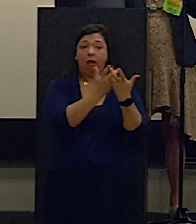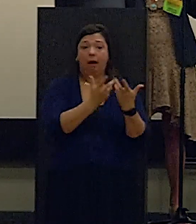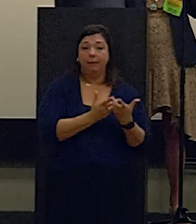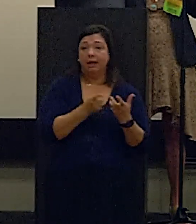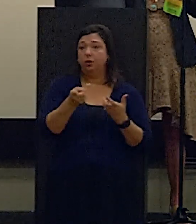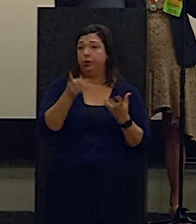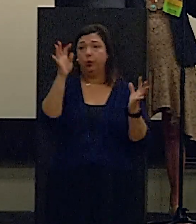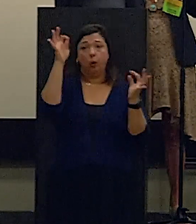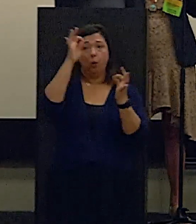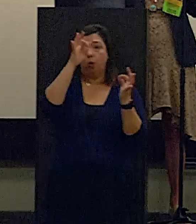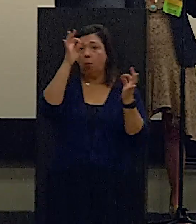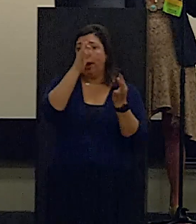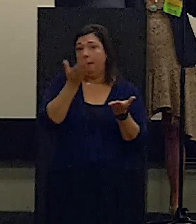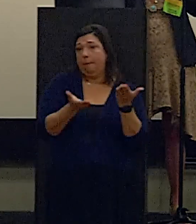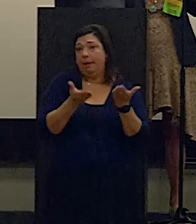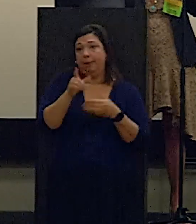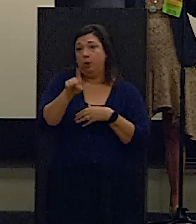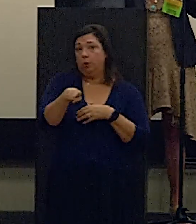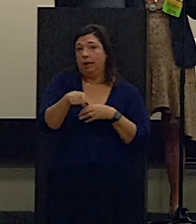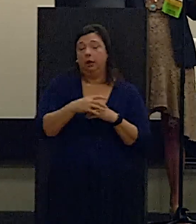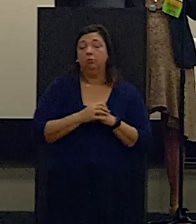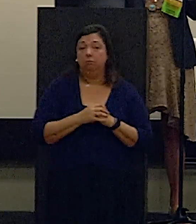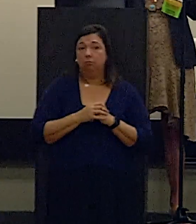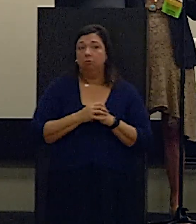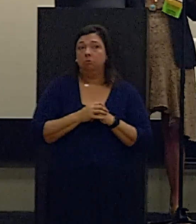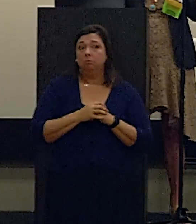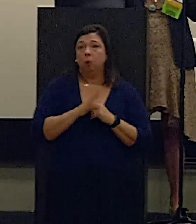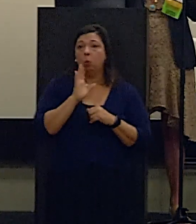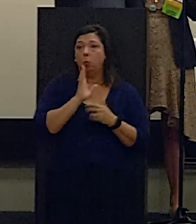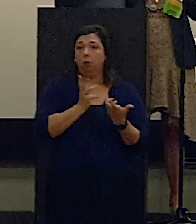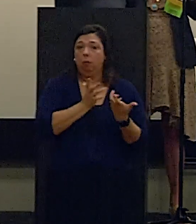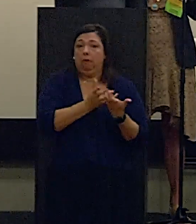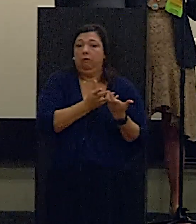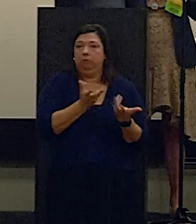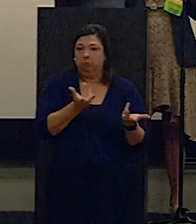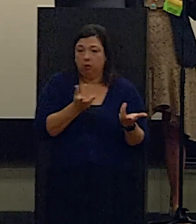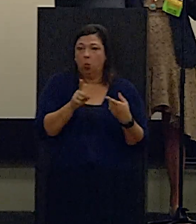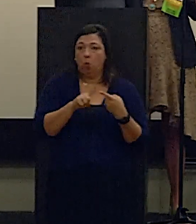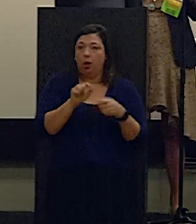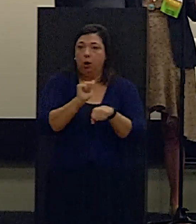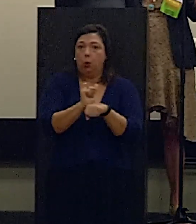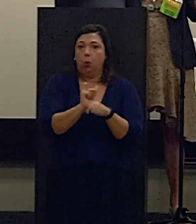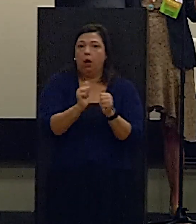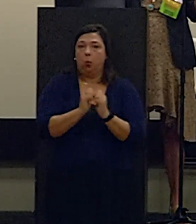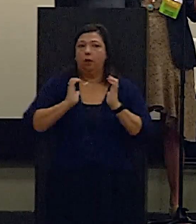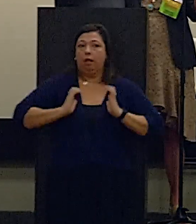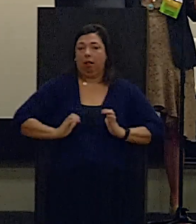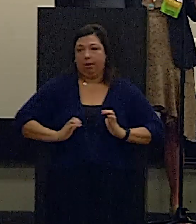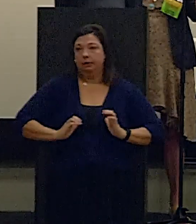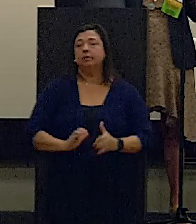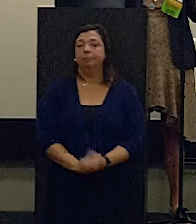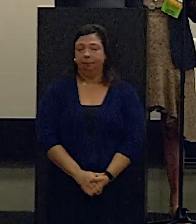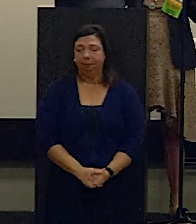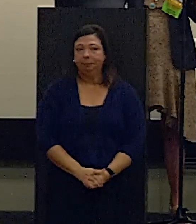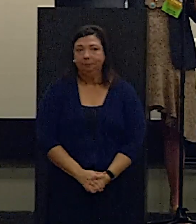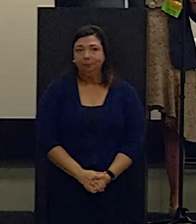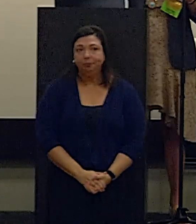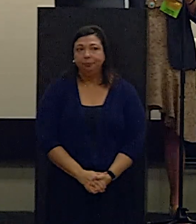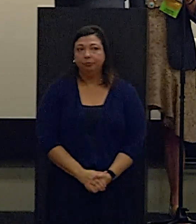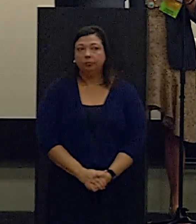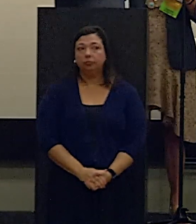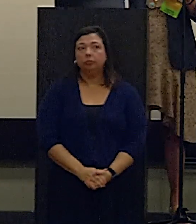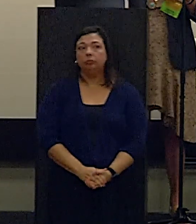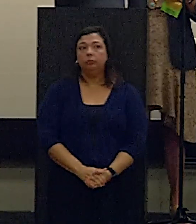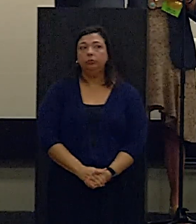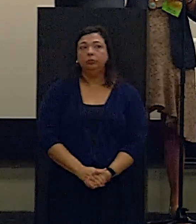even aware that you may need that accommodation when you're working with your clients. So when you